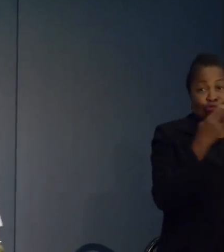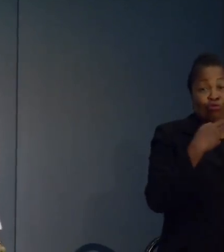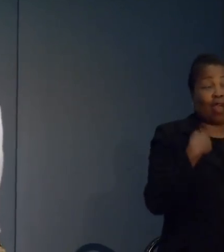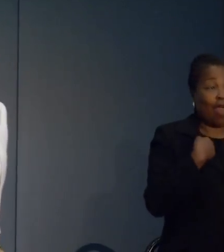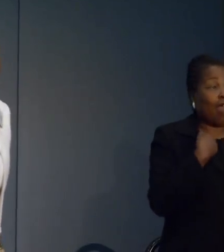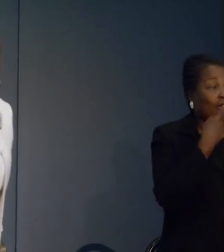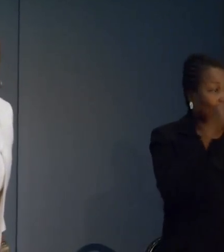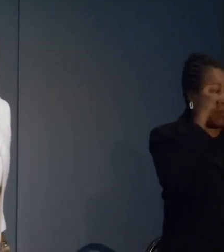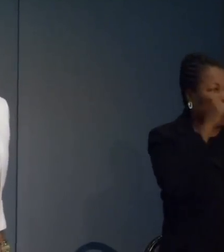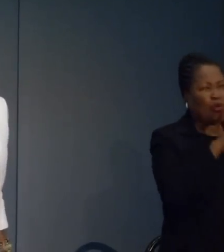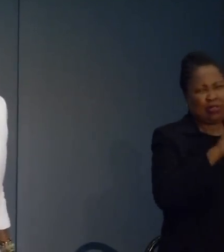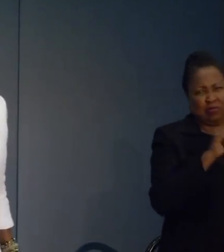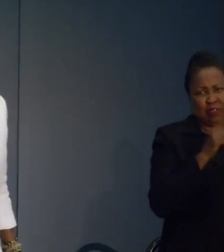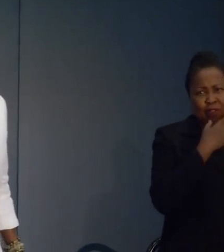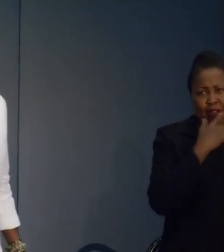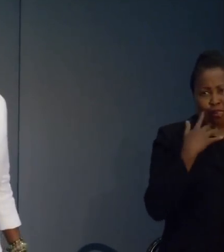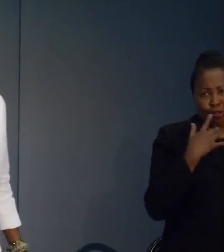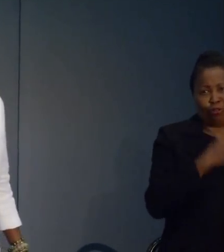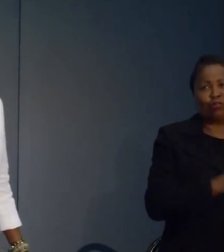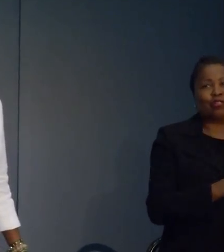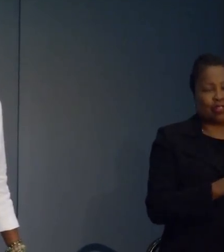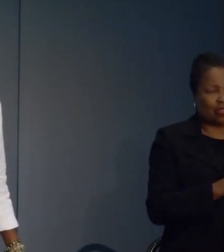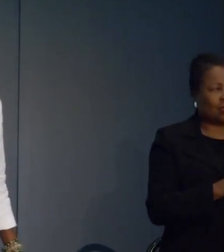in every room, different colors.